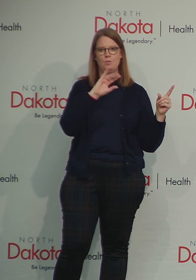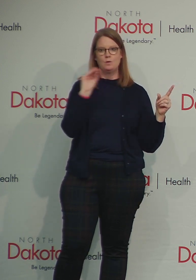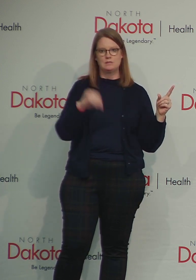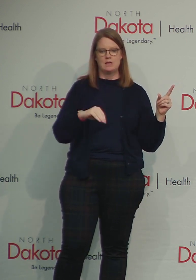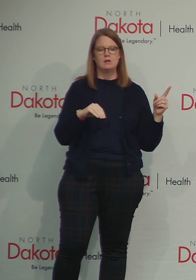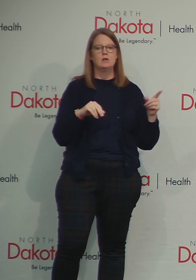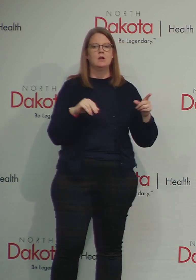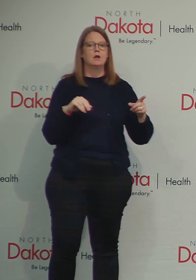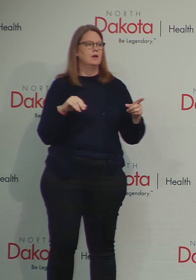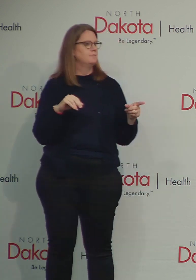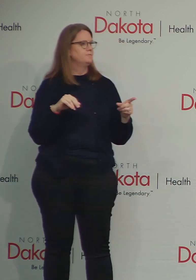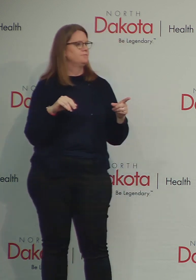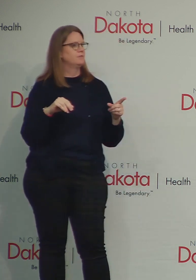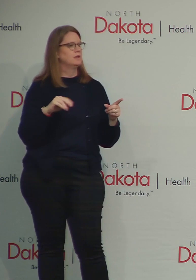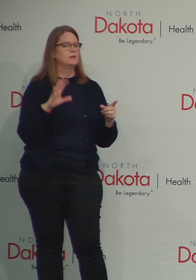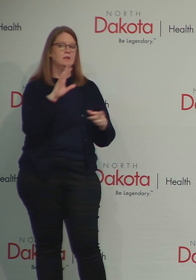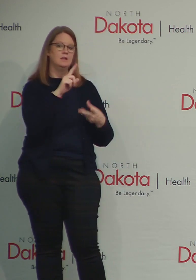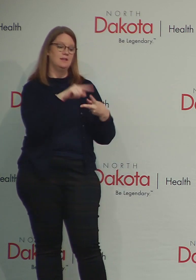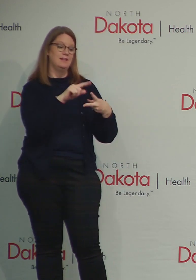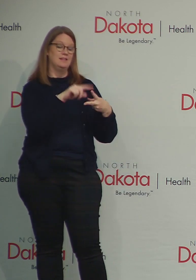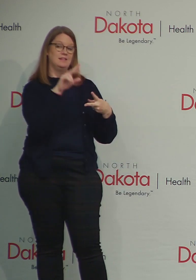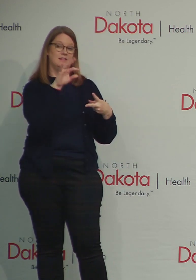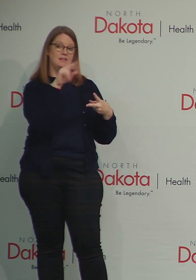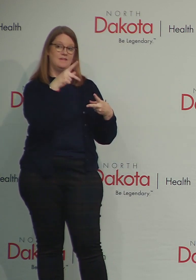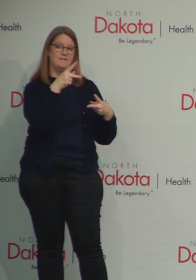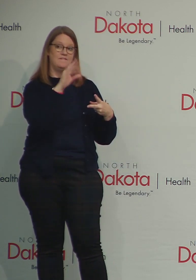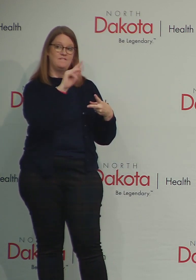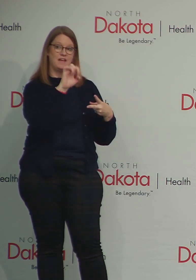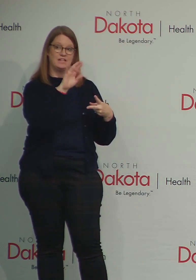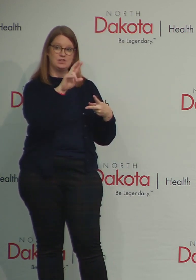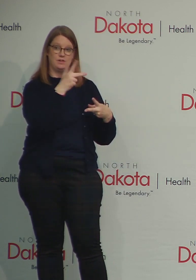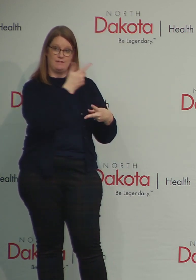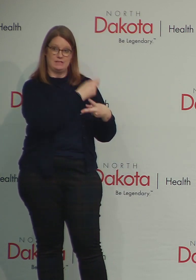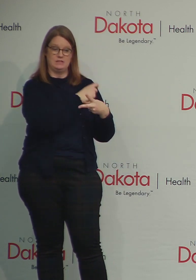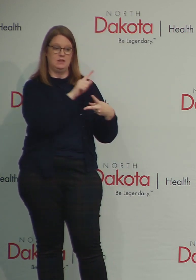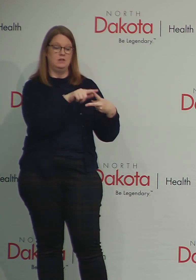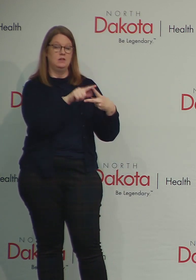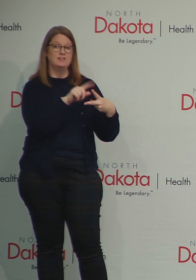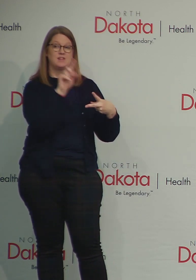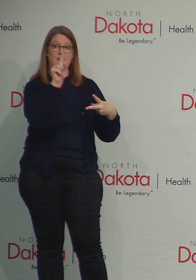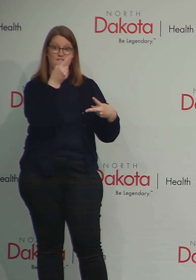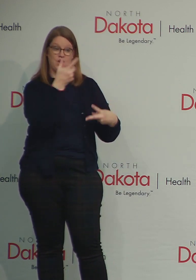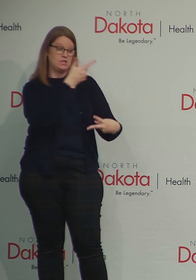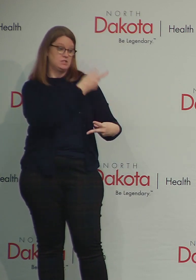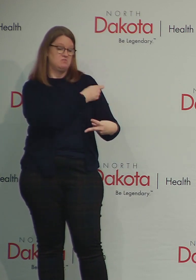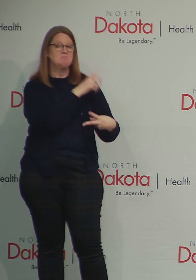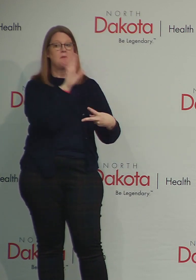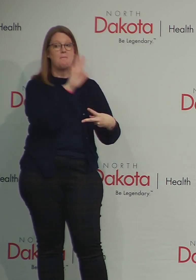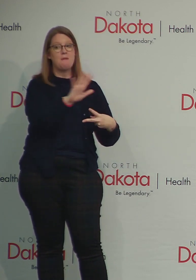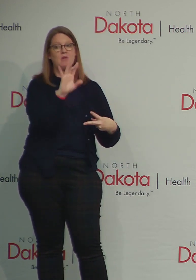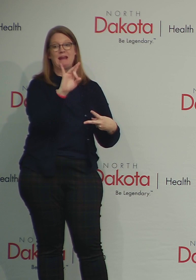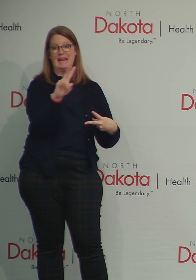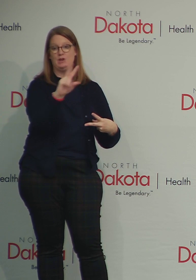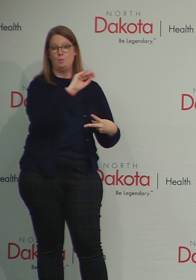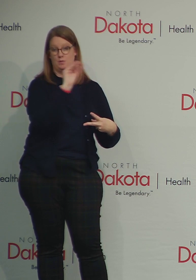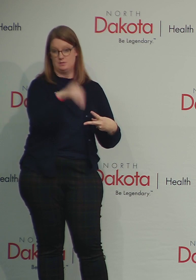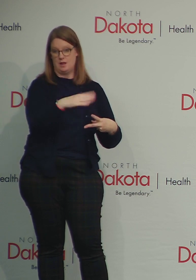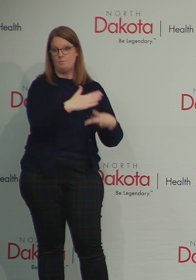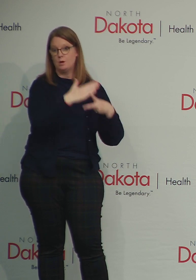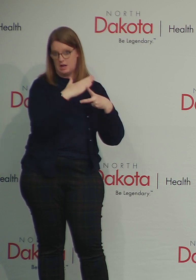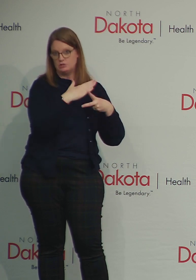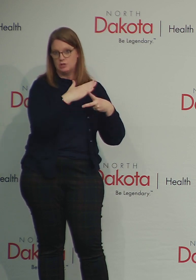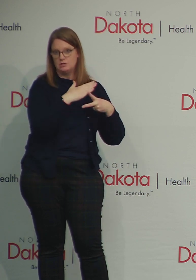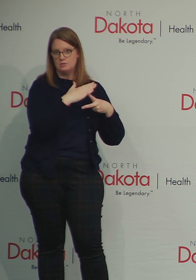and so it's looking like the Pfizer vaccine does offer some protection after the first dose, and that, according to the clinical trial data,